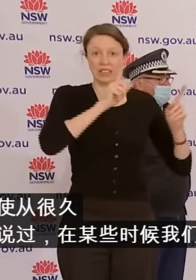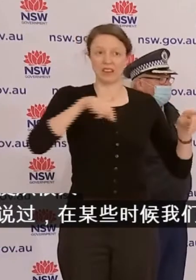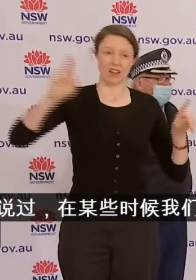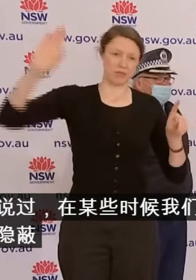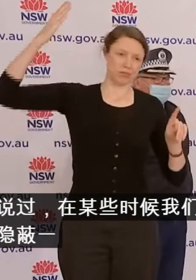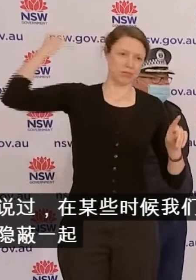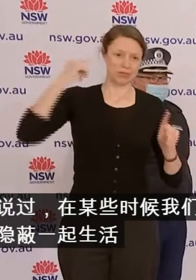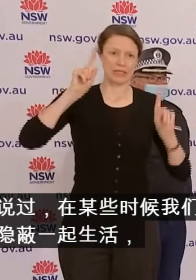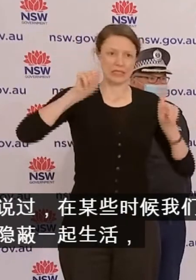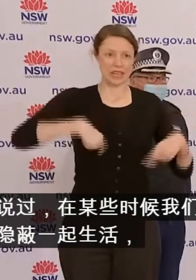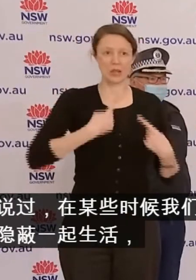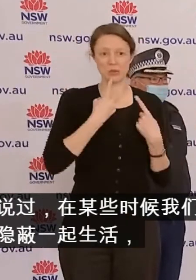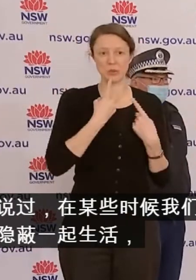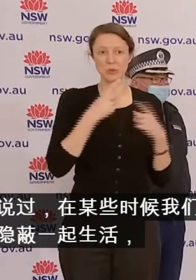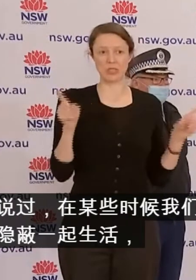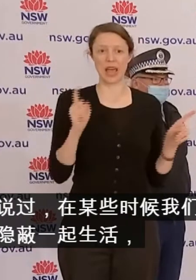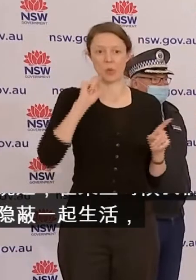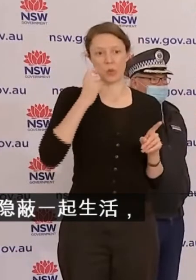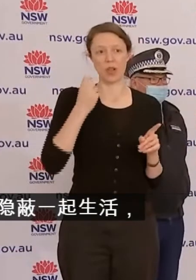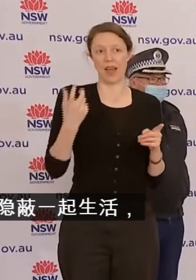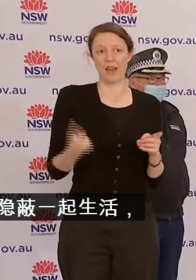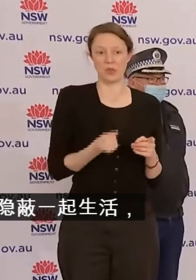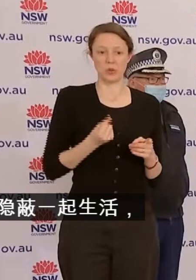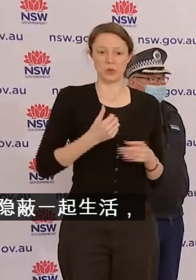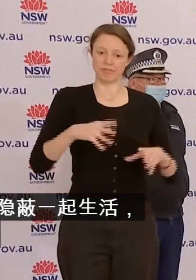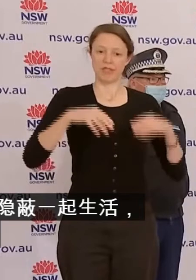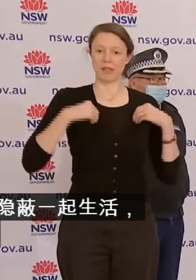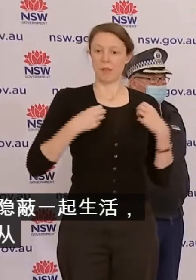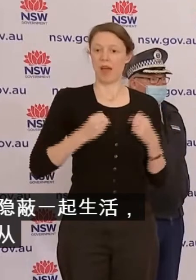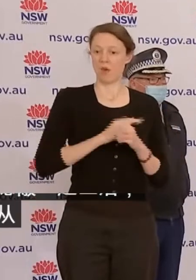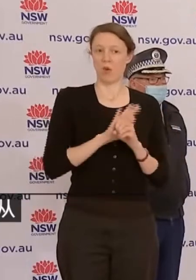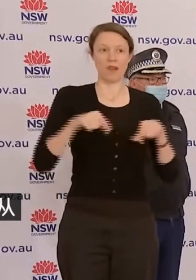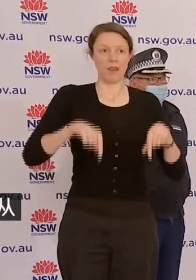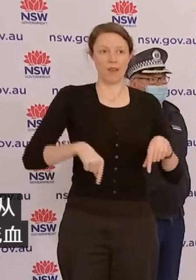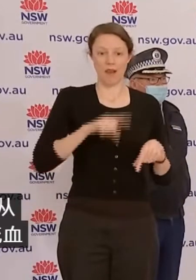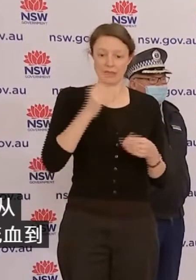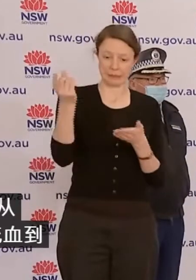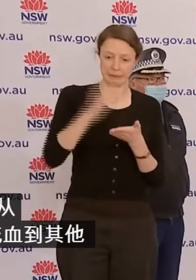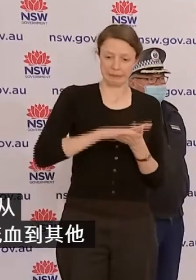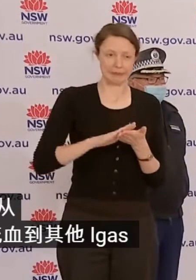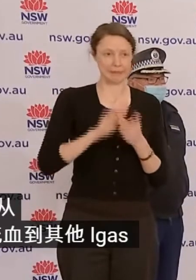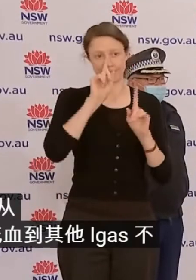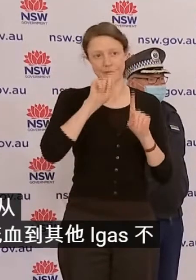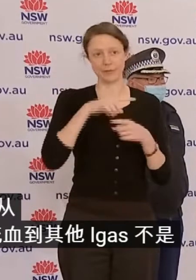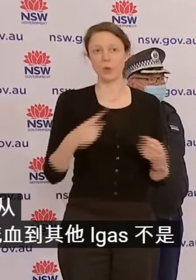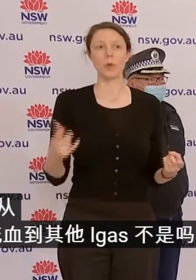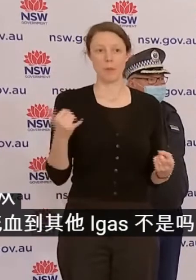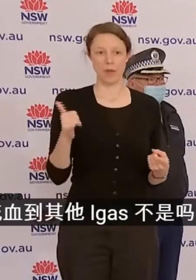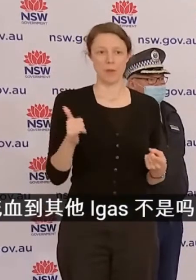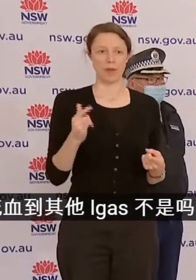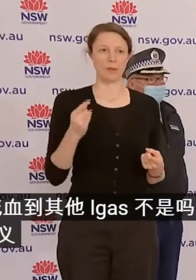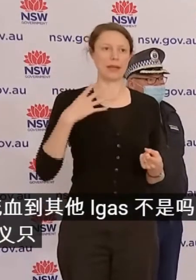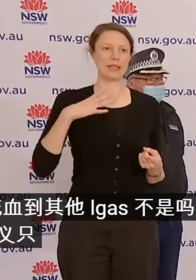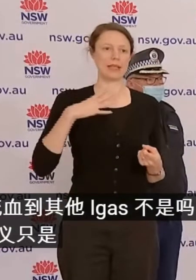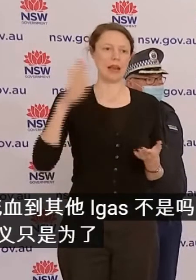we will need to learn to live with COVID. As you're seeing bleeds from the hotspot LGAs into other LGAs, doesn't it make